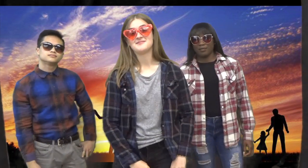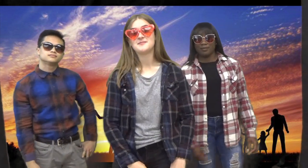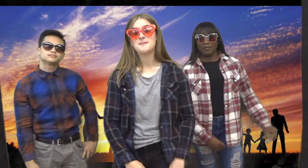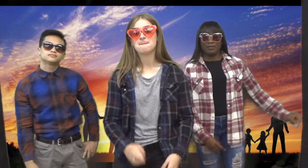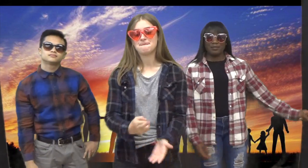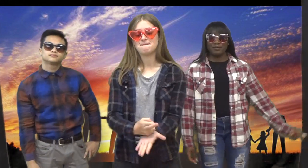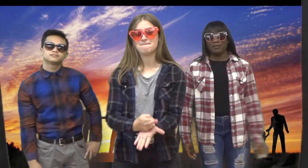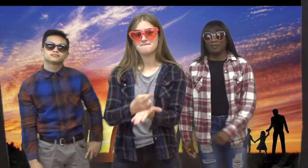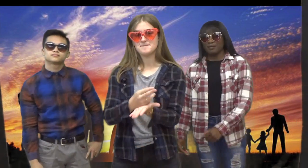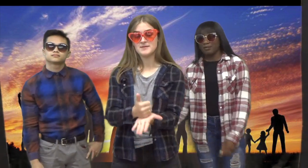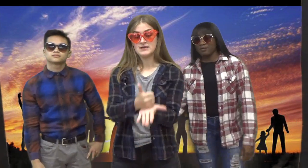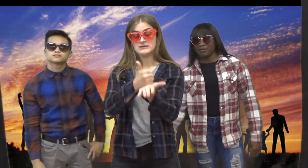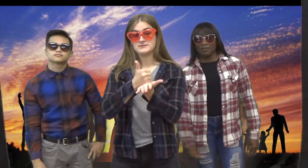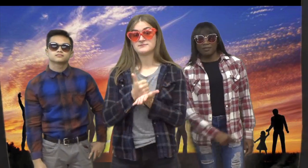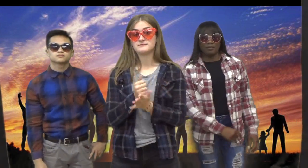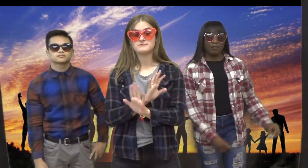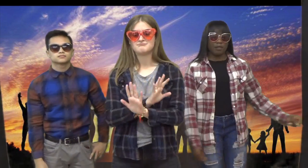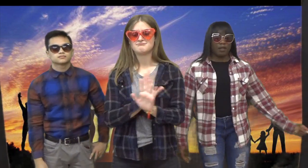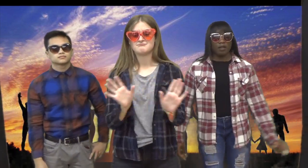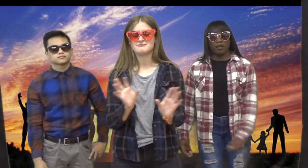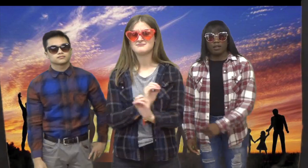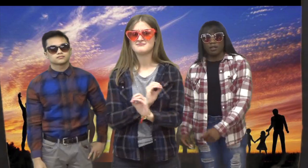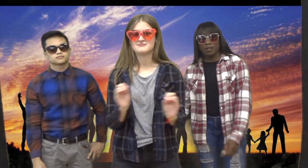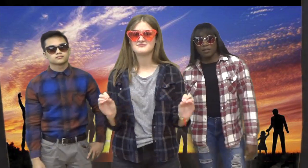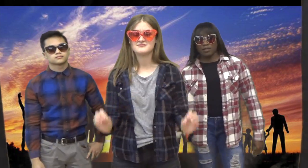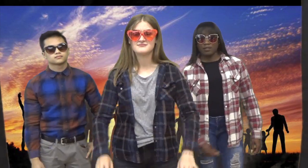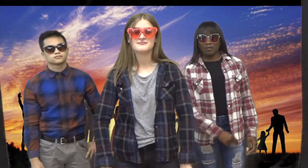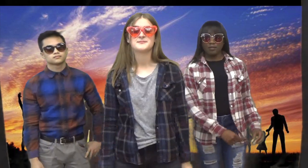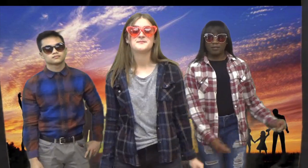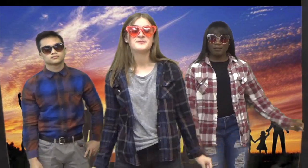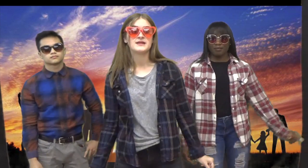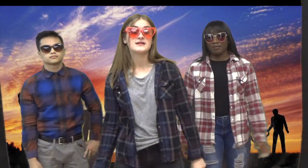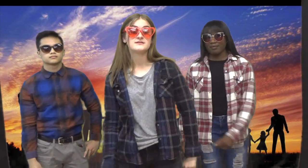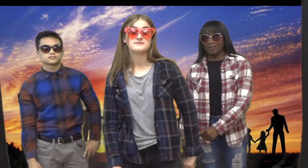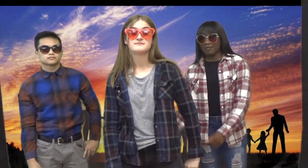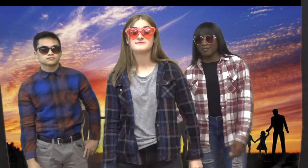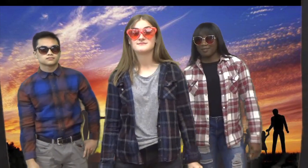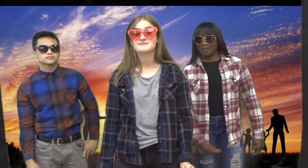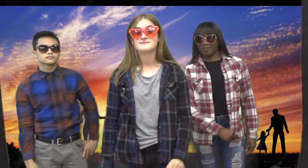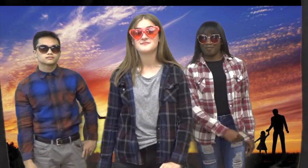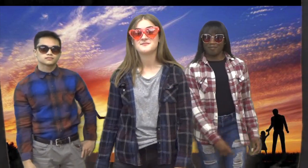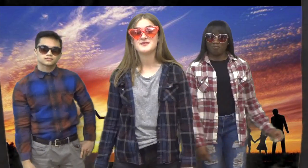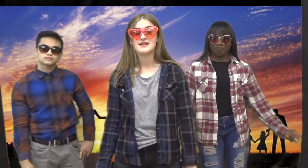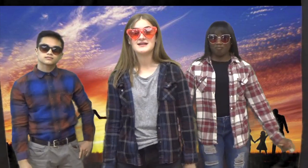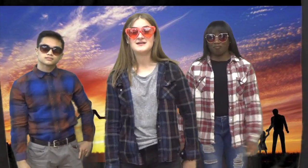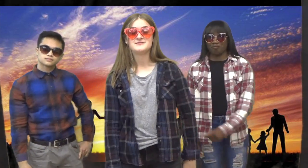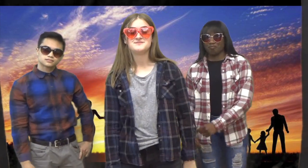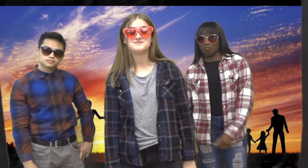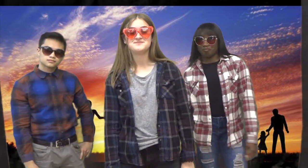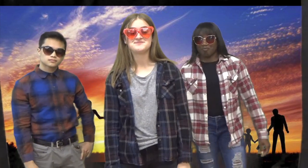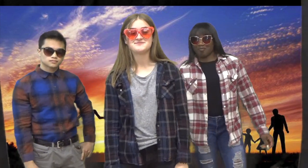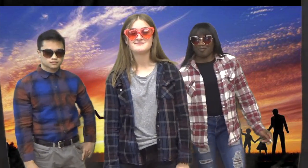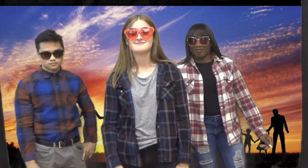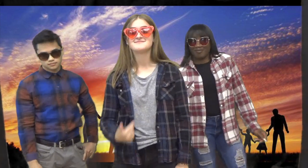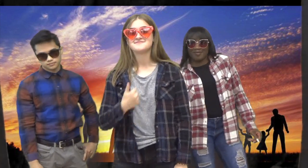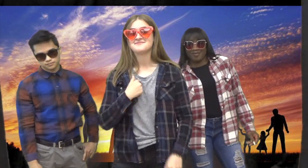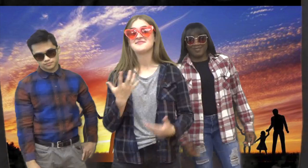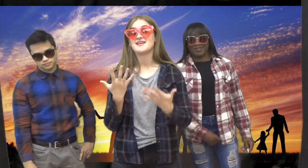Cause there's nothing, there's nothing you can do to say. I